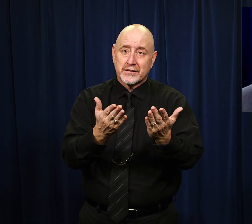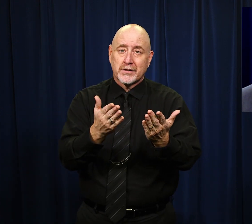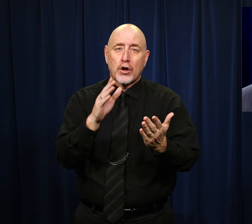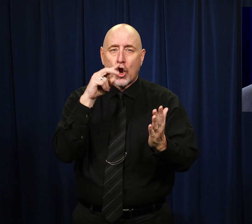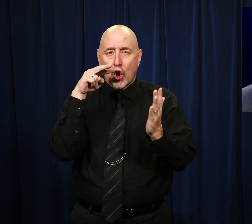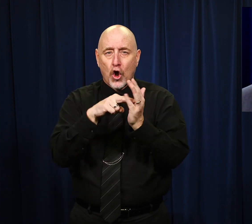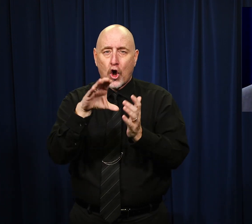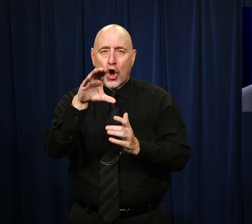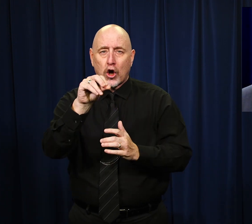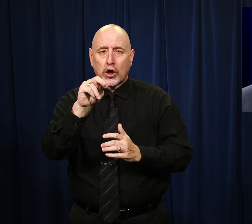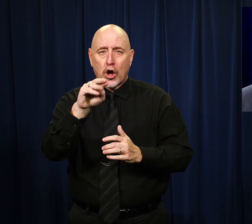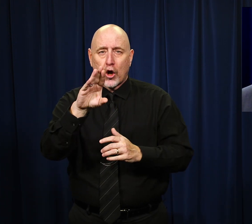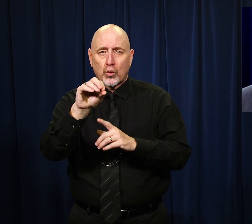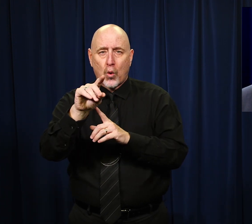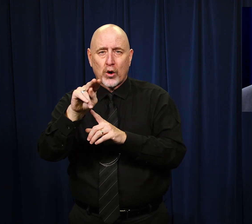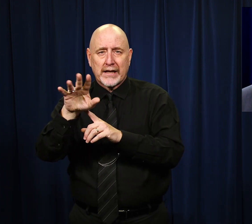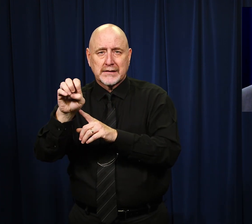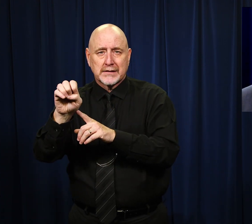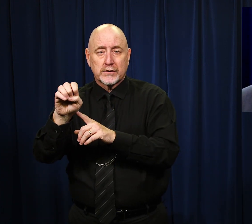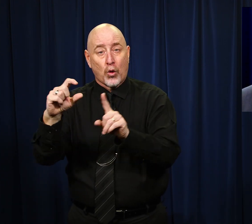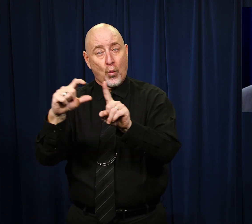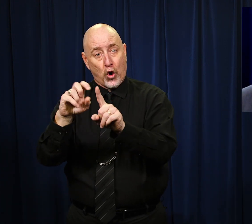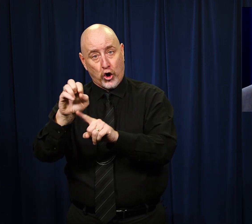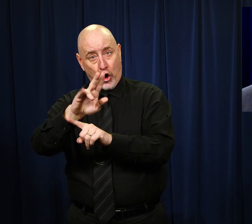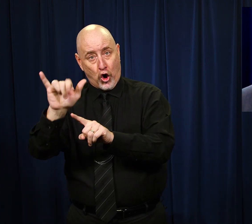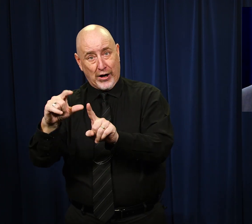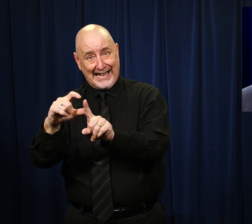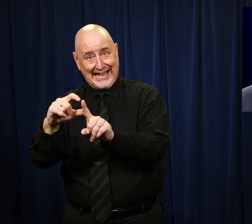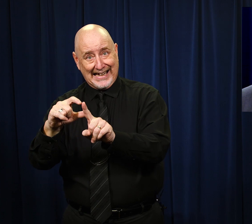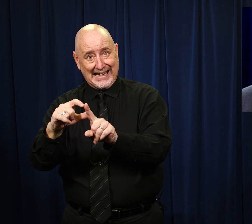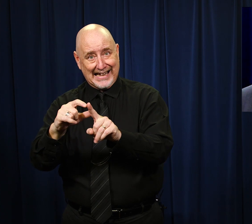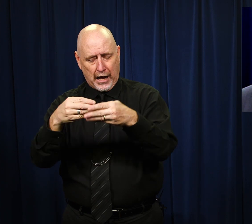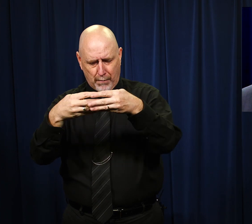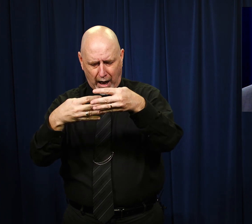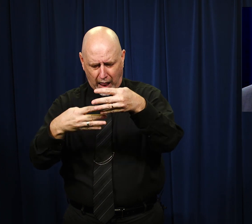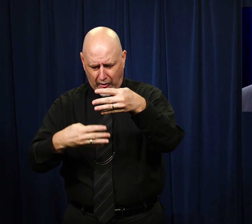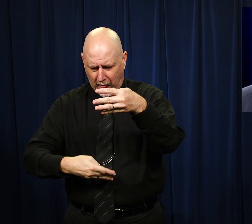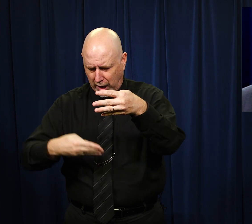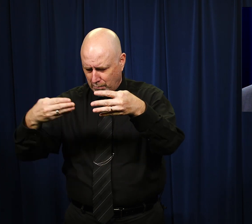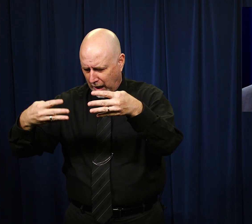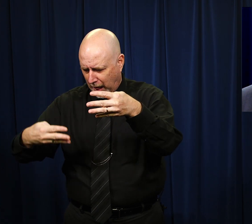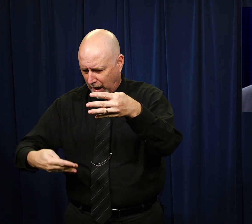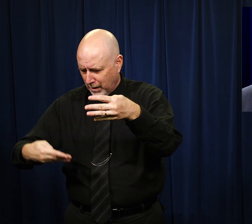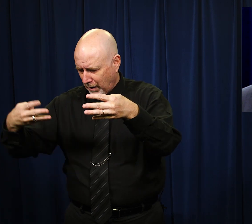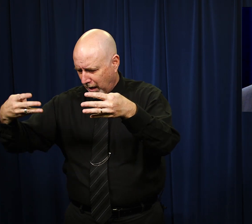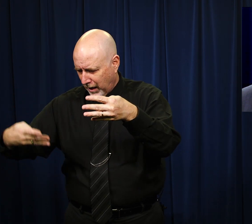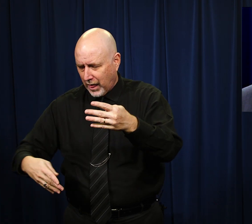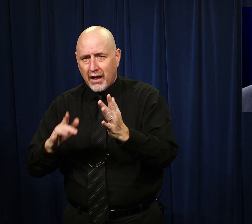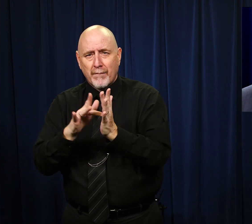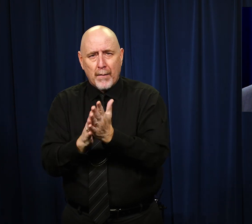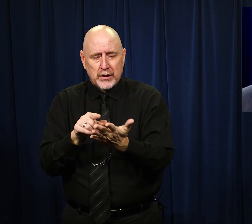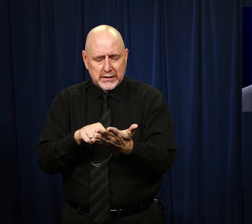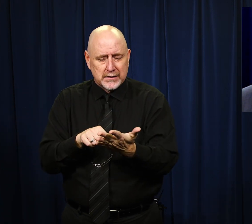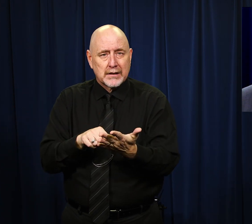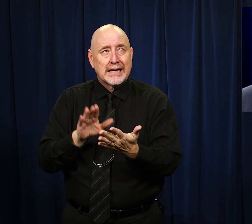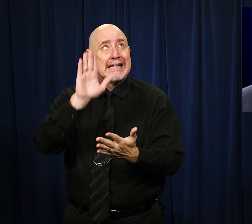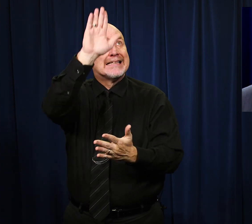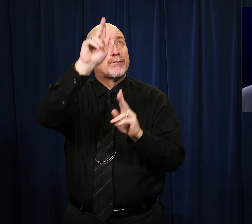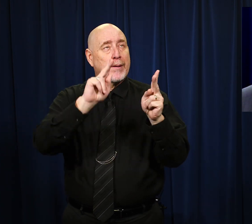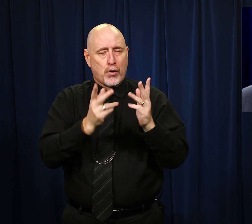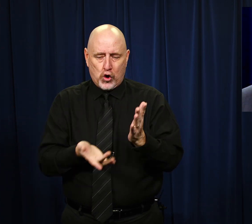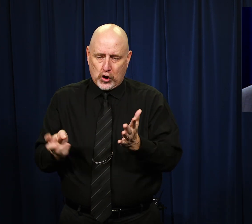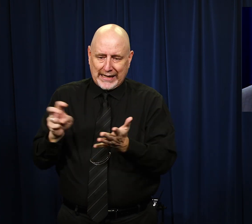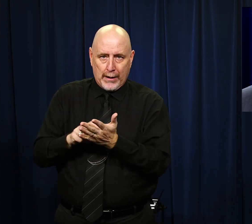your concordance and look up the word early and find out how many times through the scriptures we see God's people getting